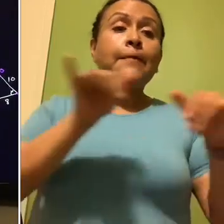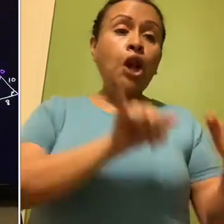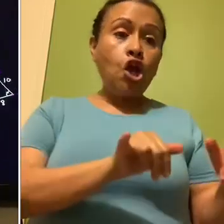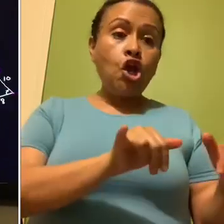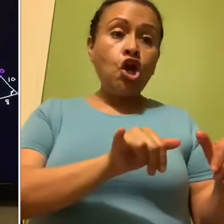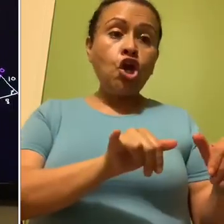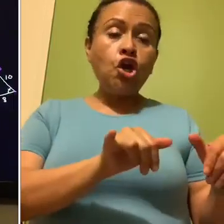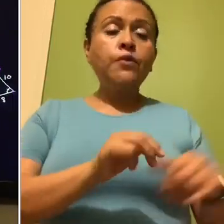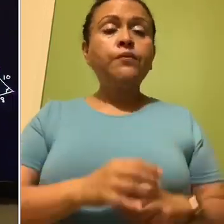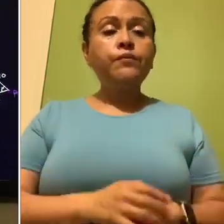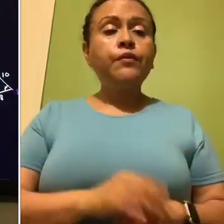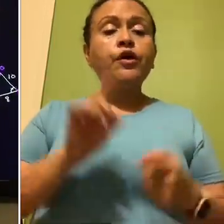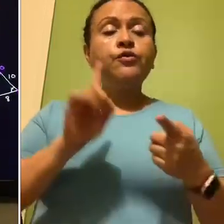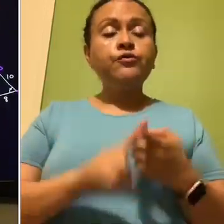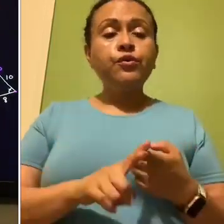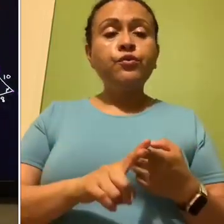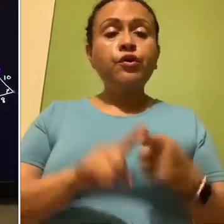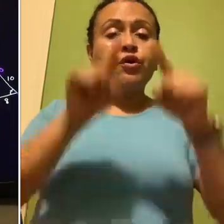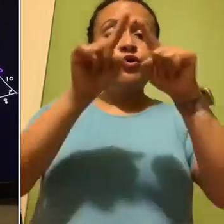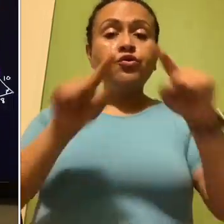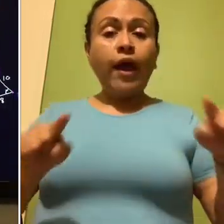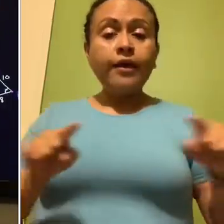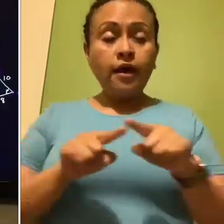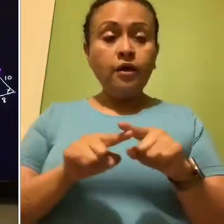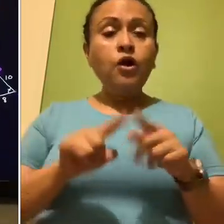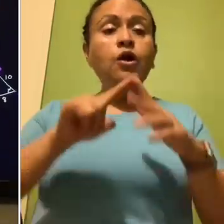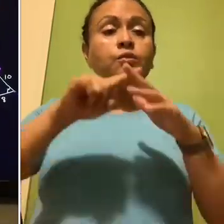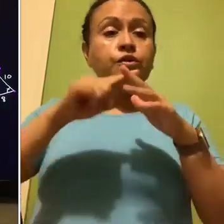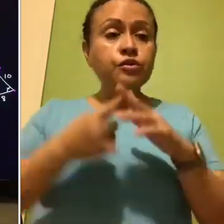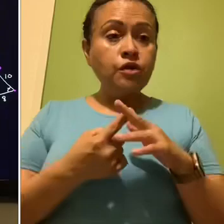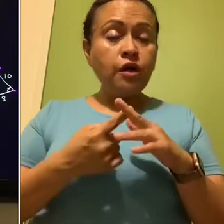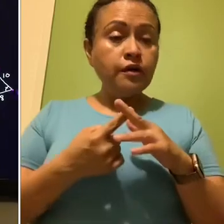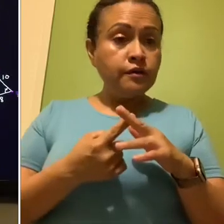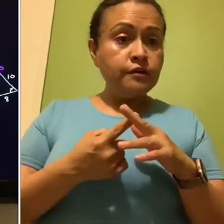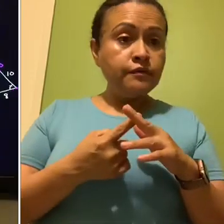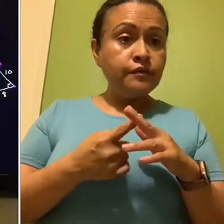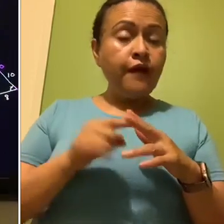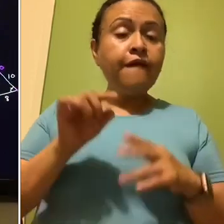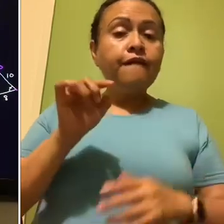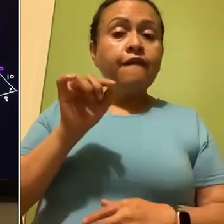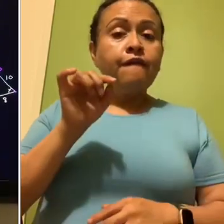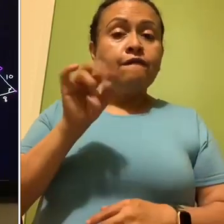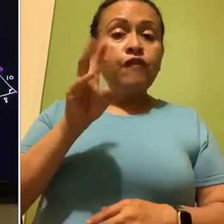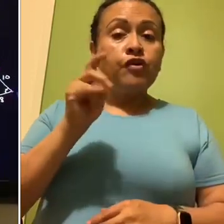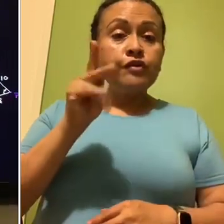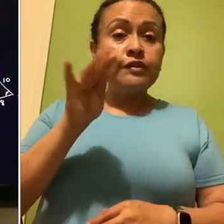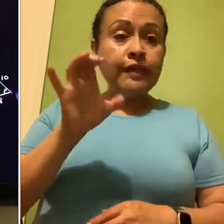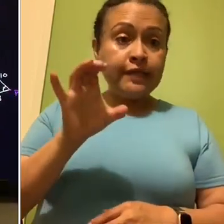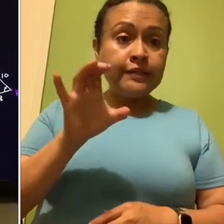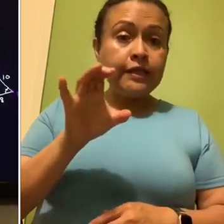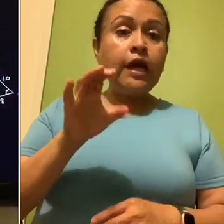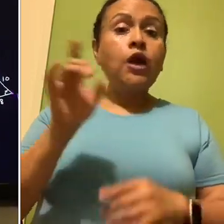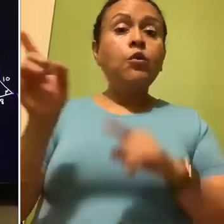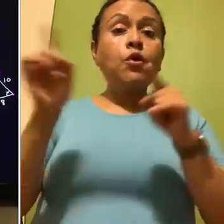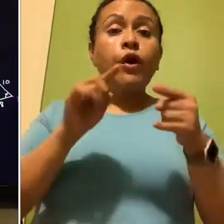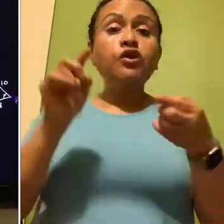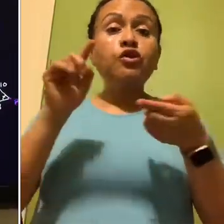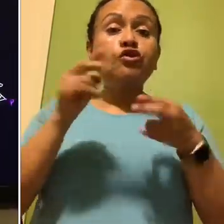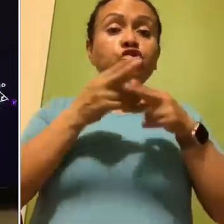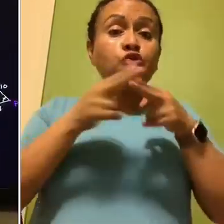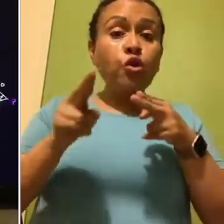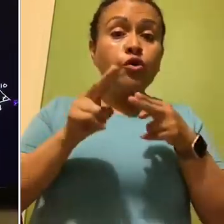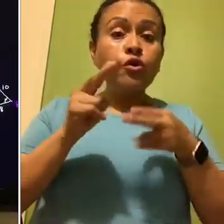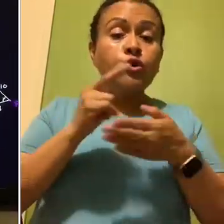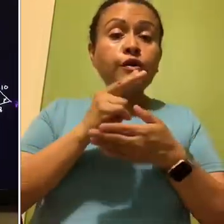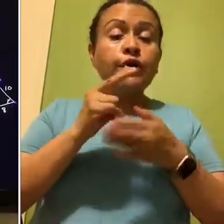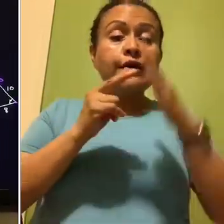is similar to triangle. So we started up at X, which is the vertex at the angle, and we went to the shorter